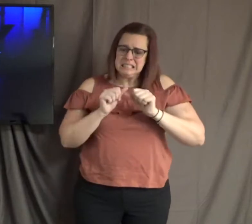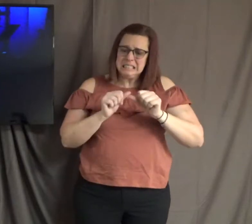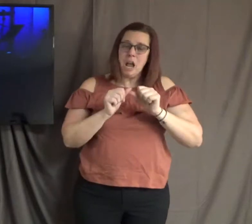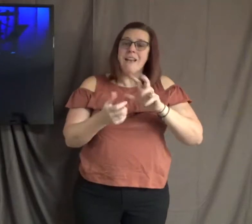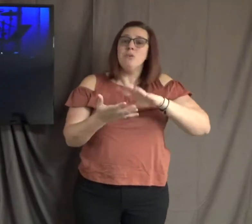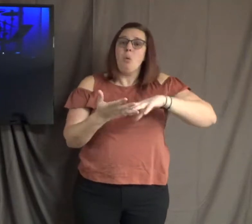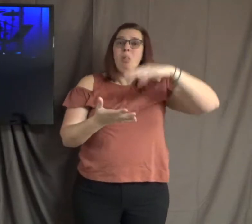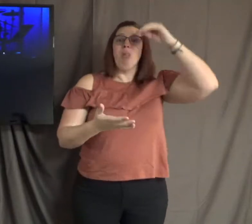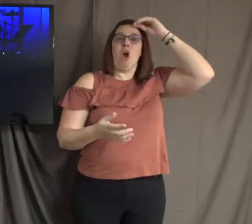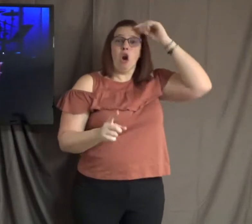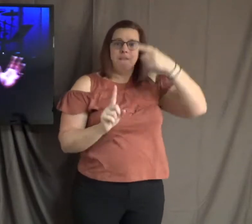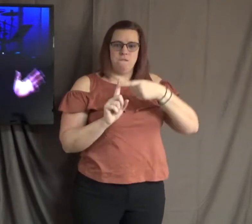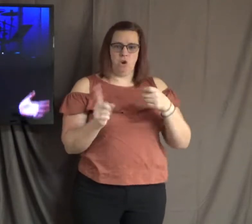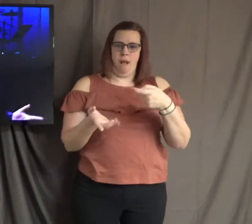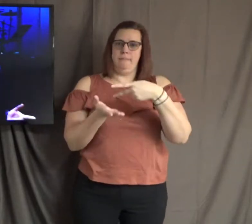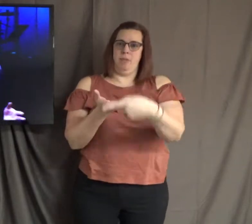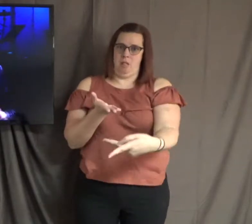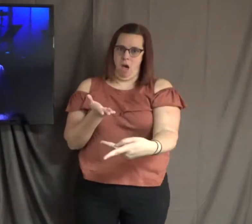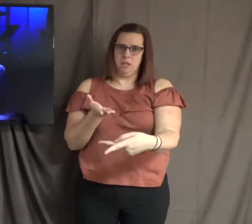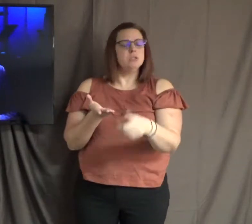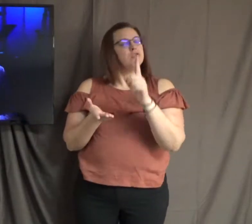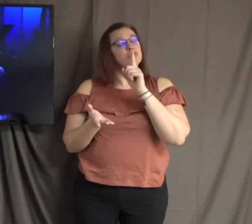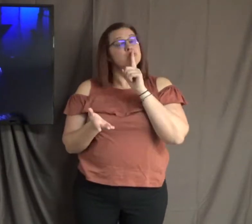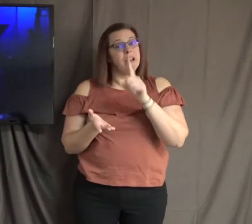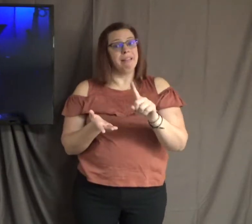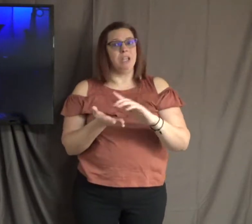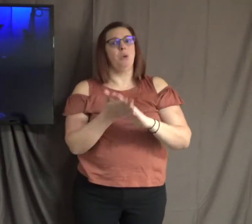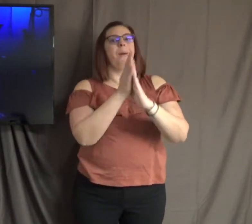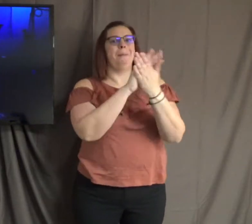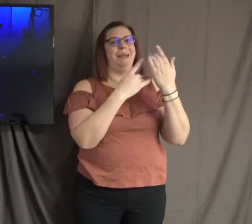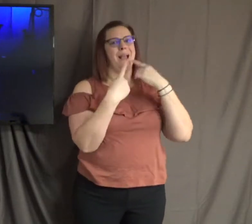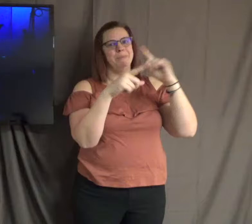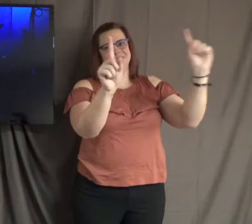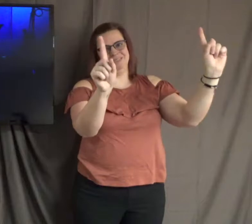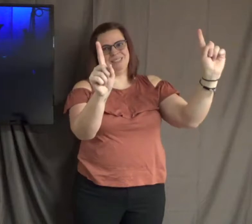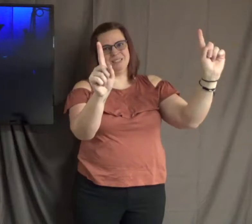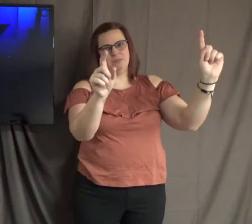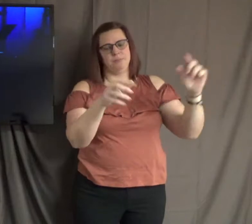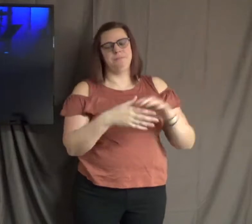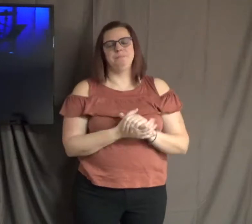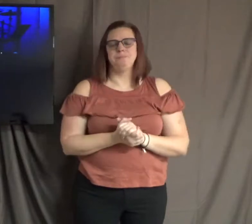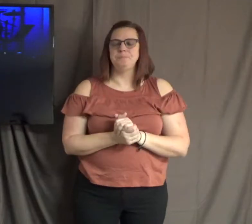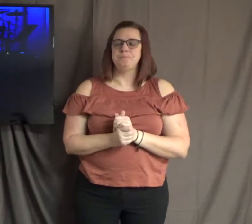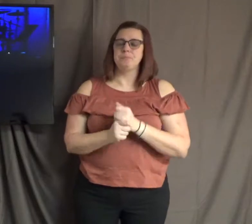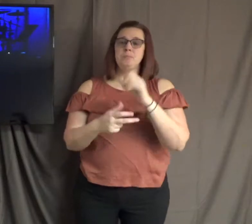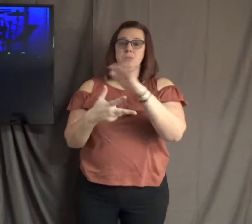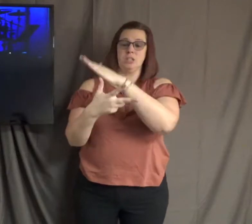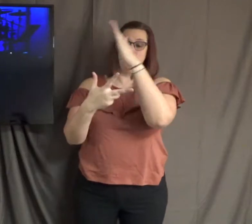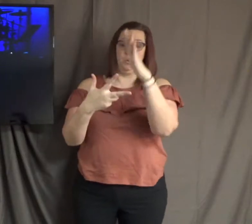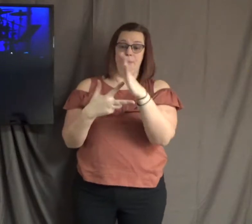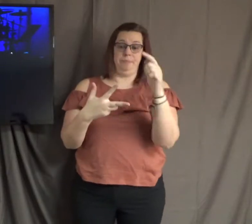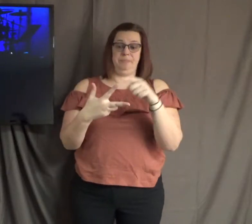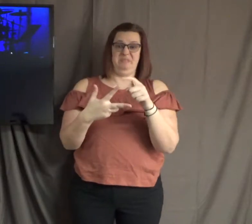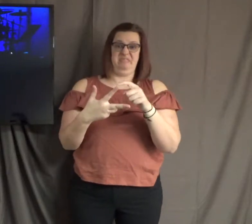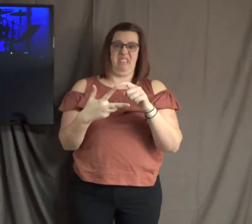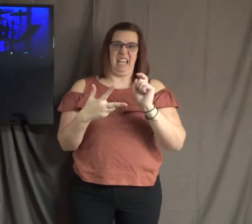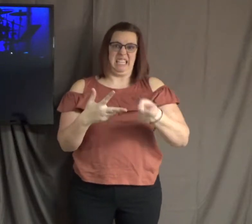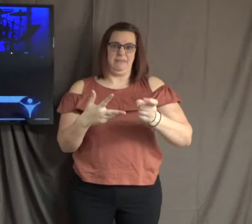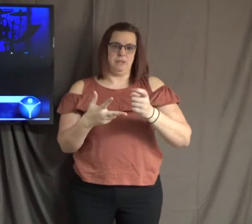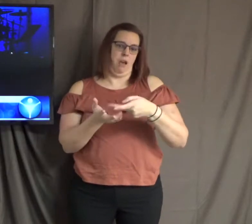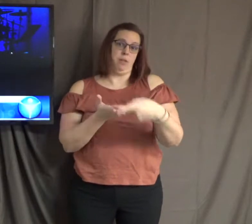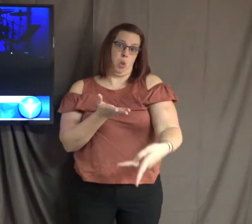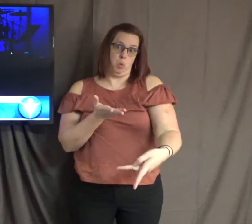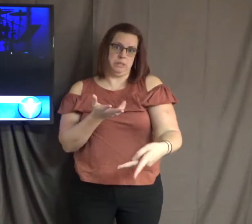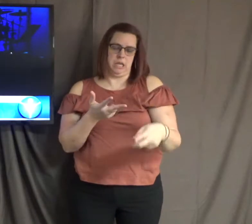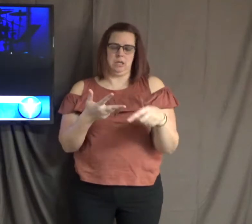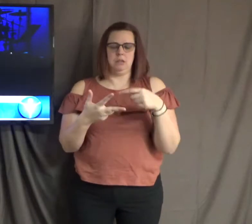your way to a victory of wholeness. The second gift of losing is the gift of